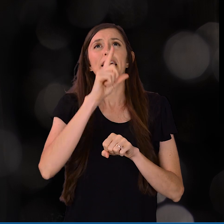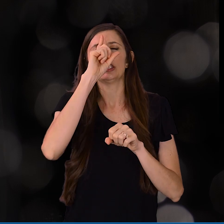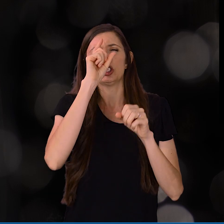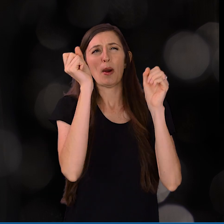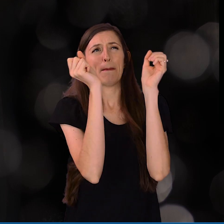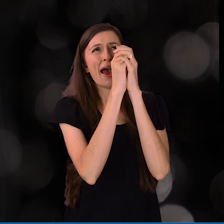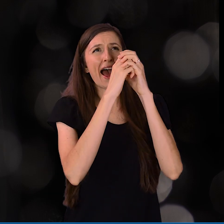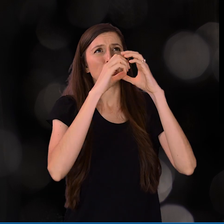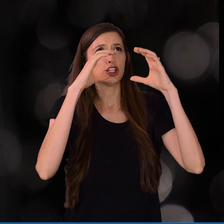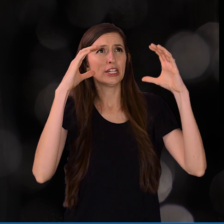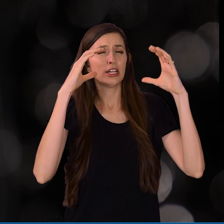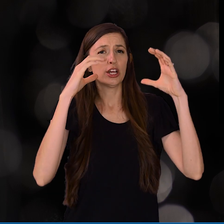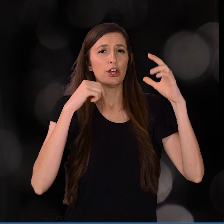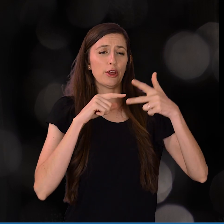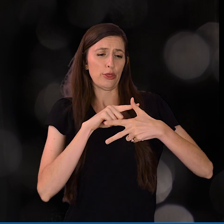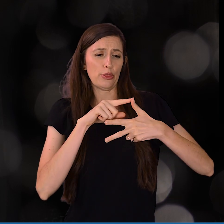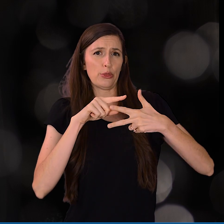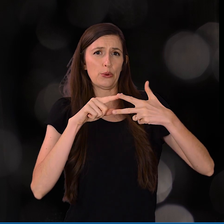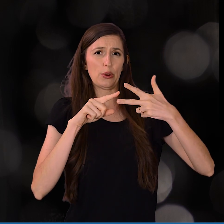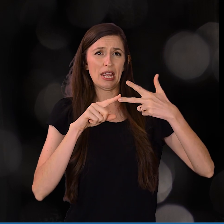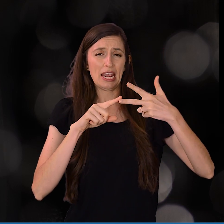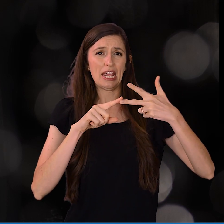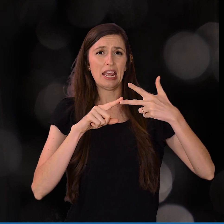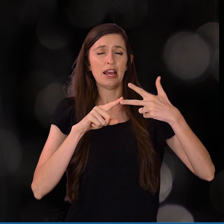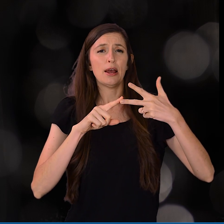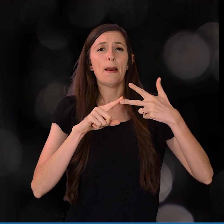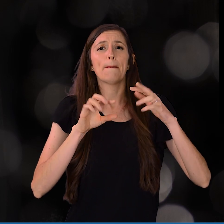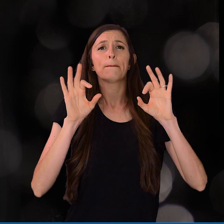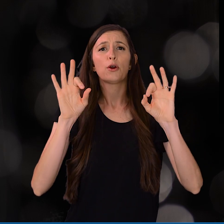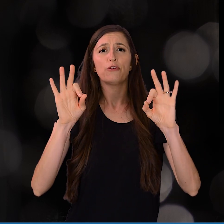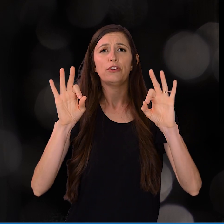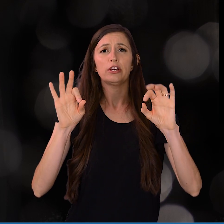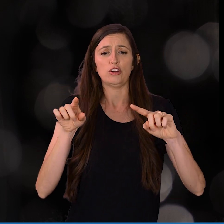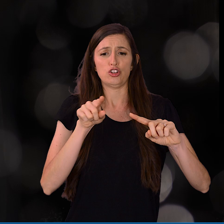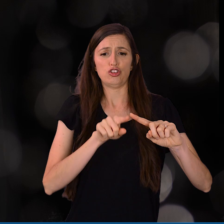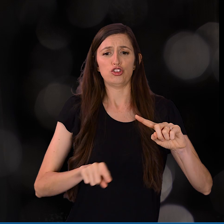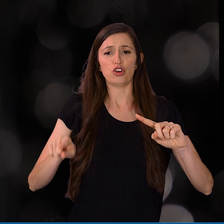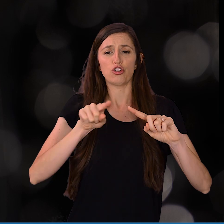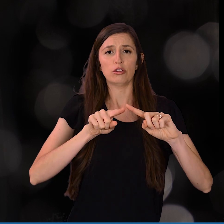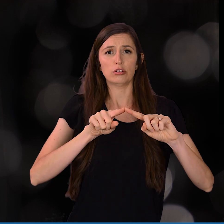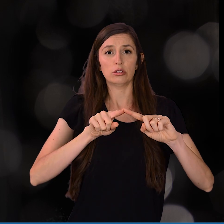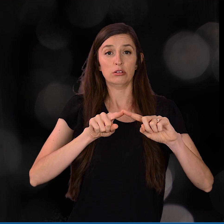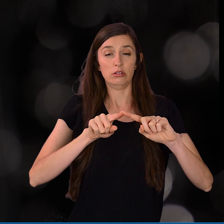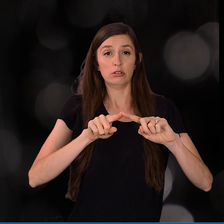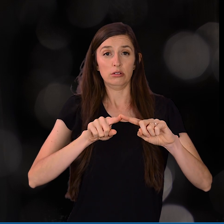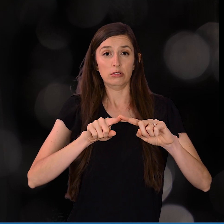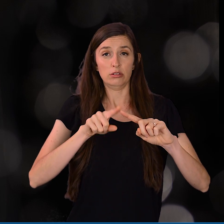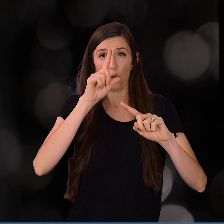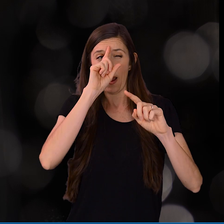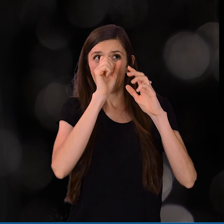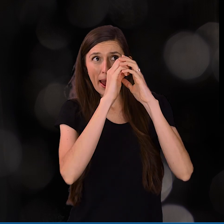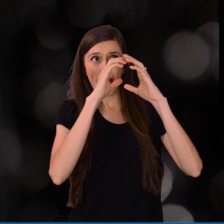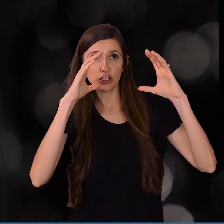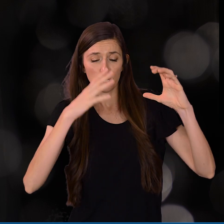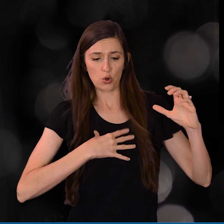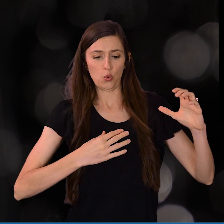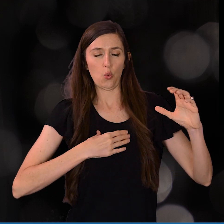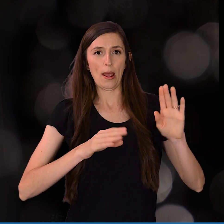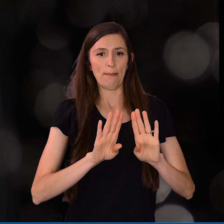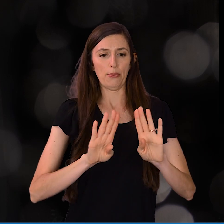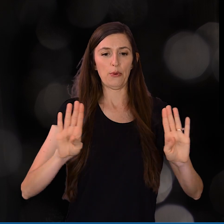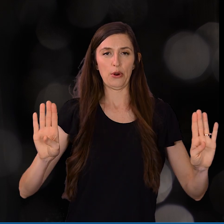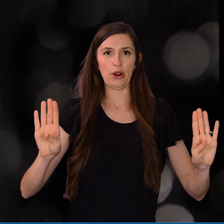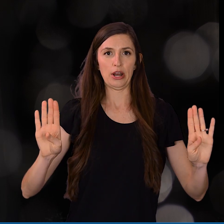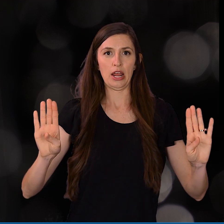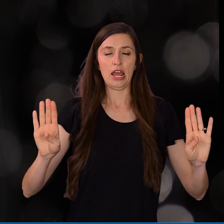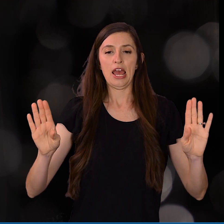But it is to imagine in your mind three exactly overlapping circles. So imagine a